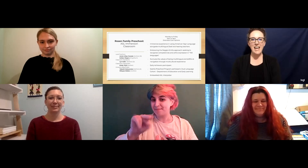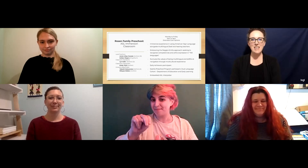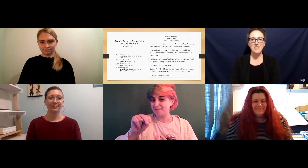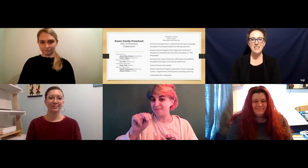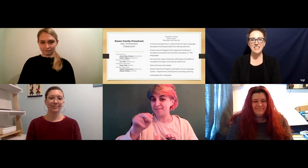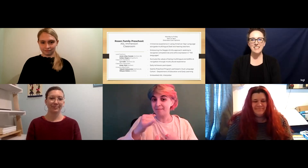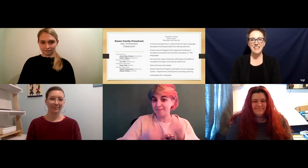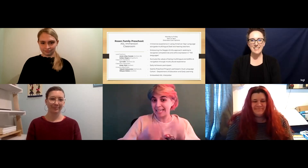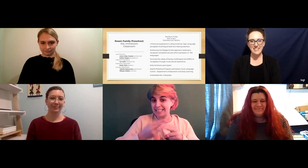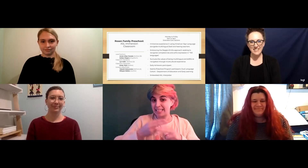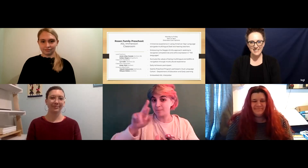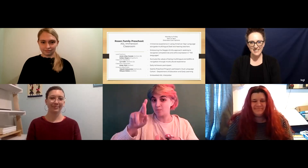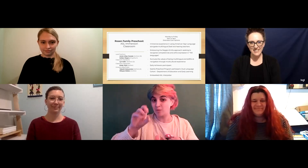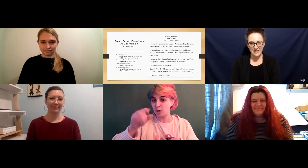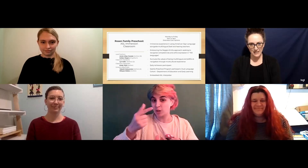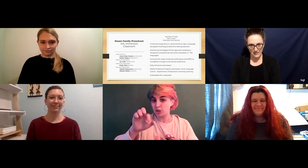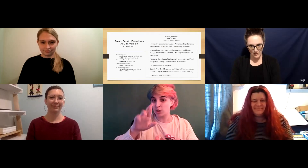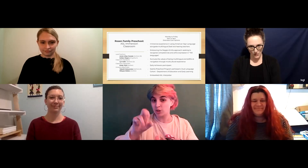I am Caitlin